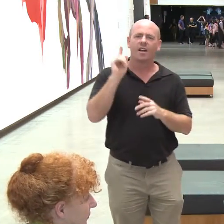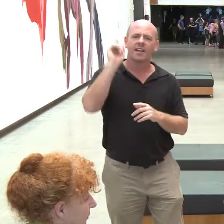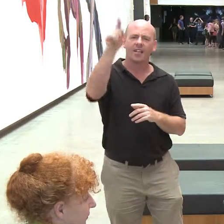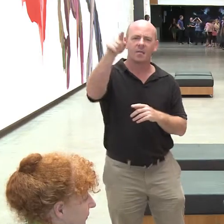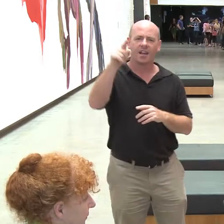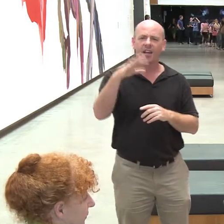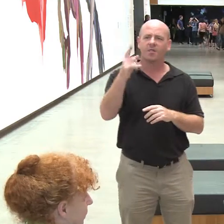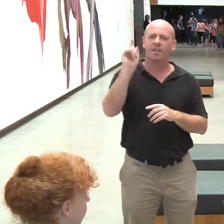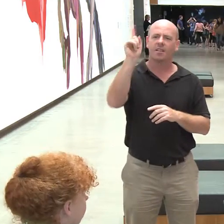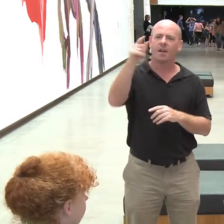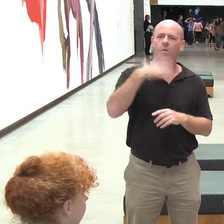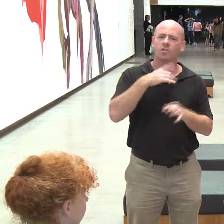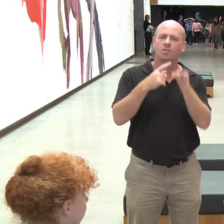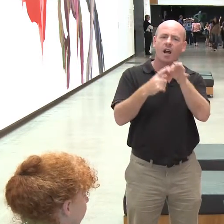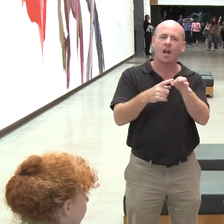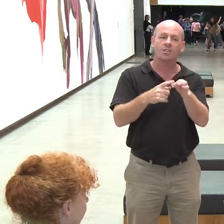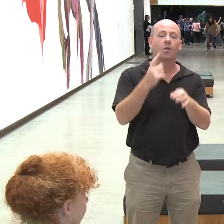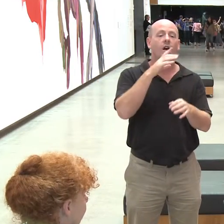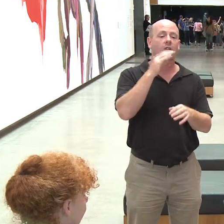anybody down the back who'd like to? Oh, good, here's one.